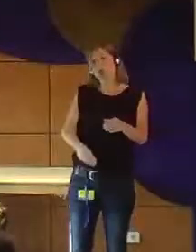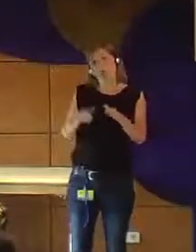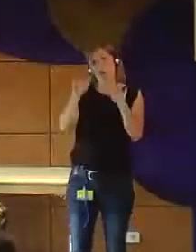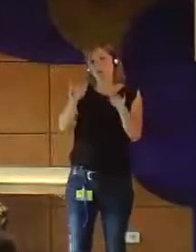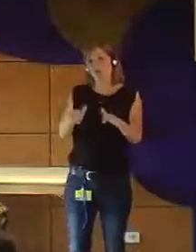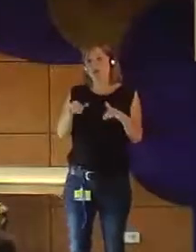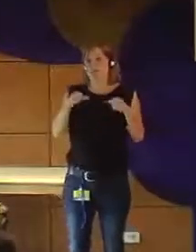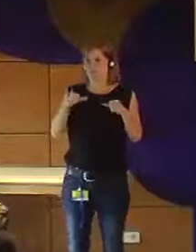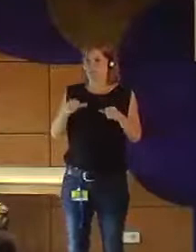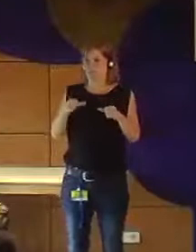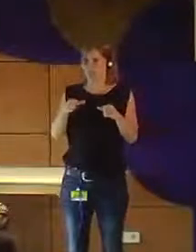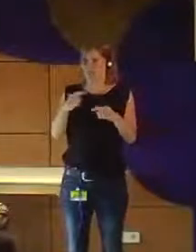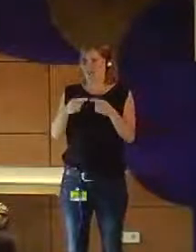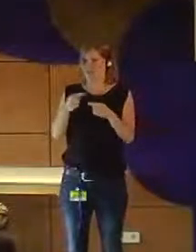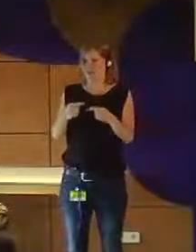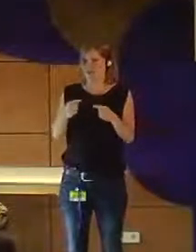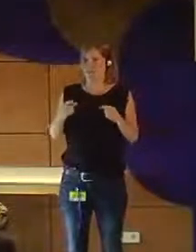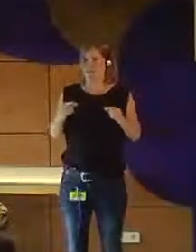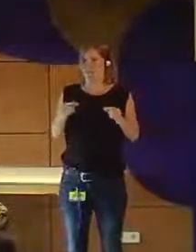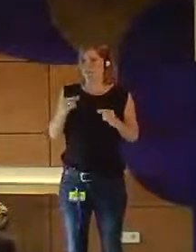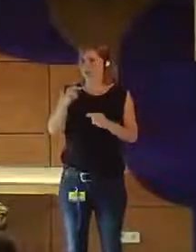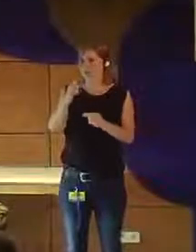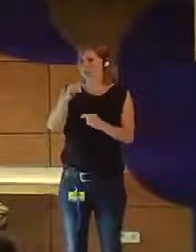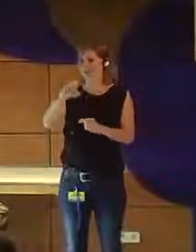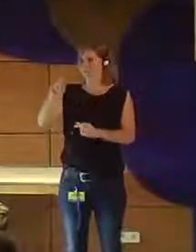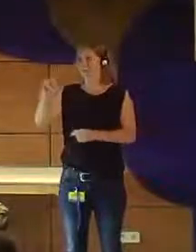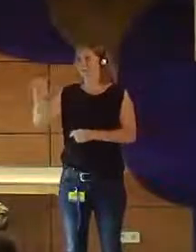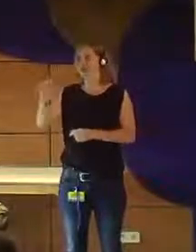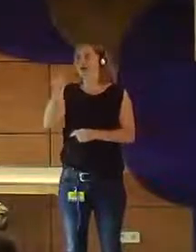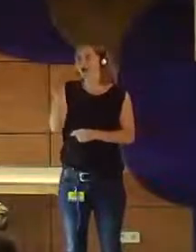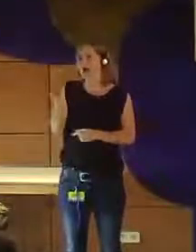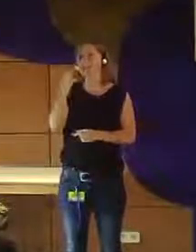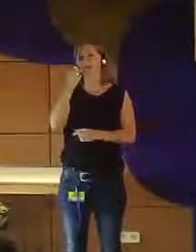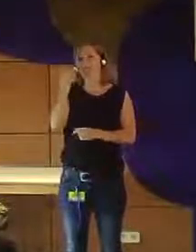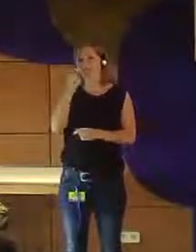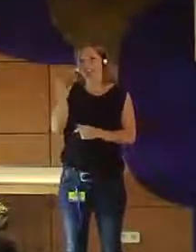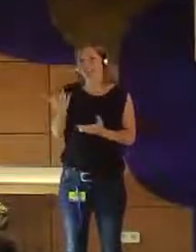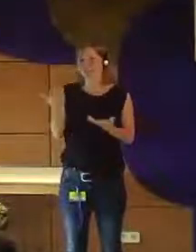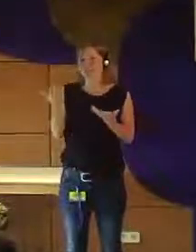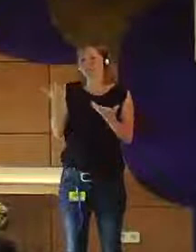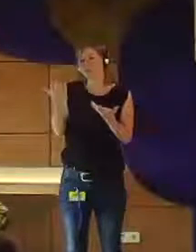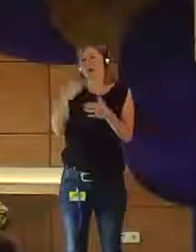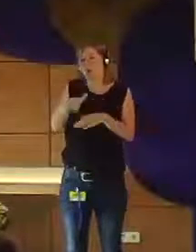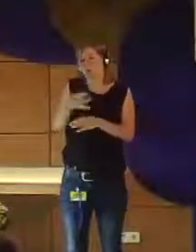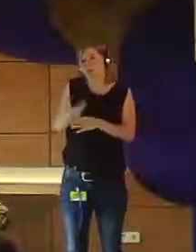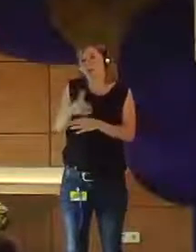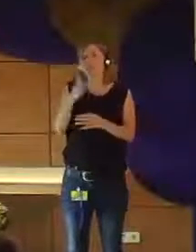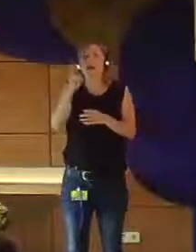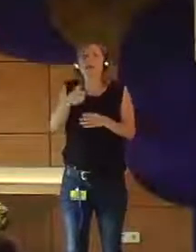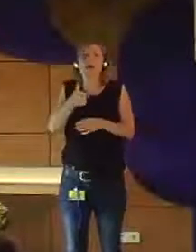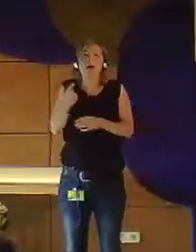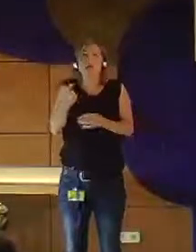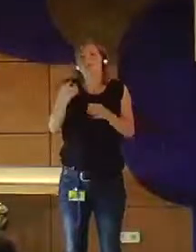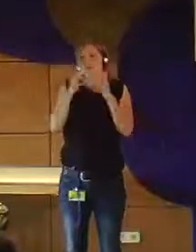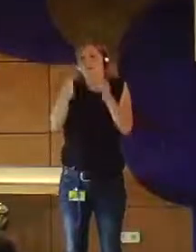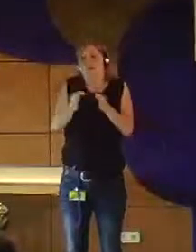wenig Brustentwicklung, ich glaube Tenne 1, und hat ihre Menarche auch noch nicht gehabt, wobei späte Menarche bei uns in der Familie liegt. Kann man, also mit